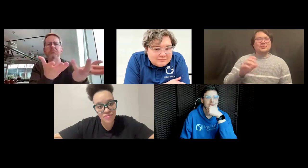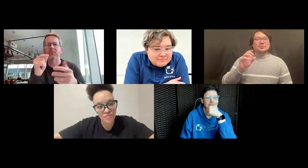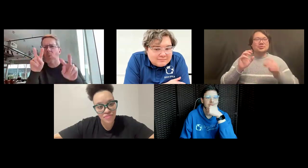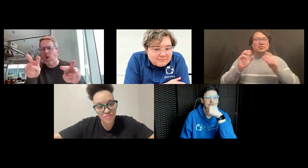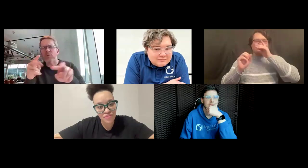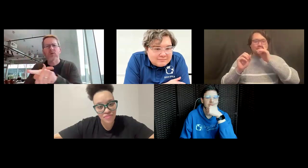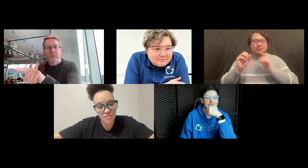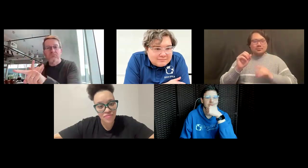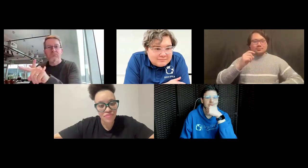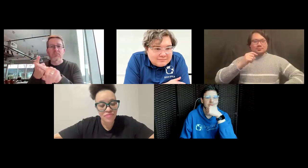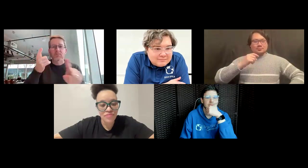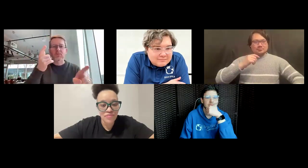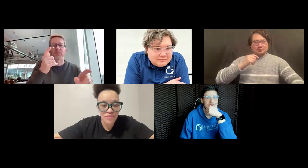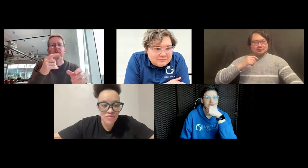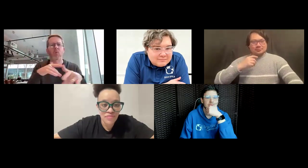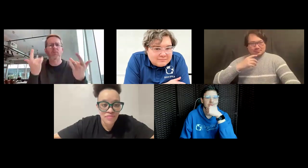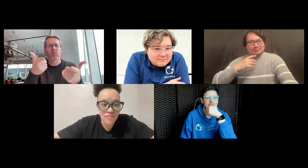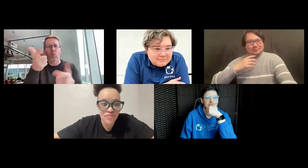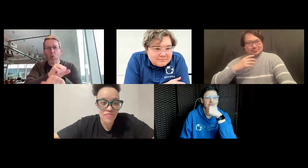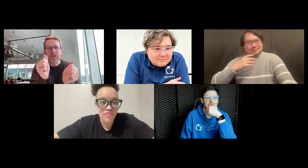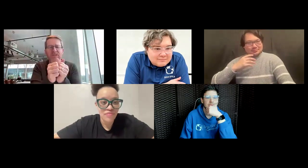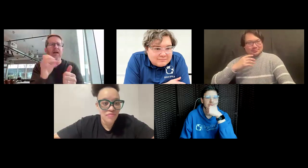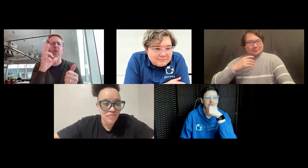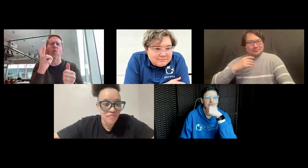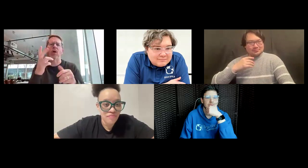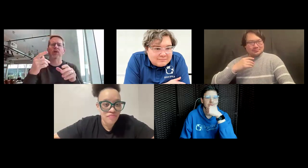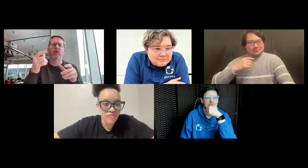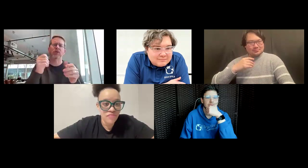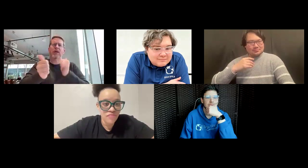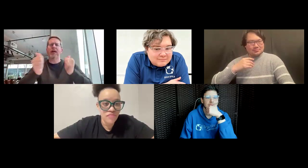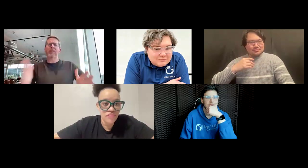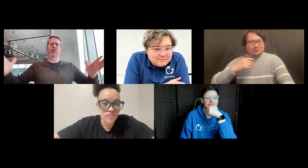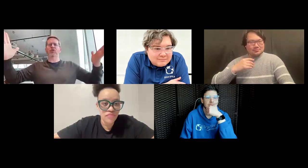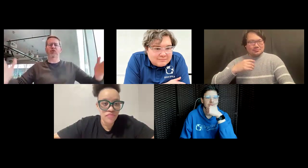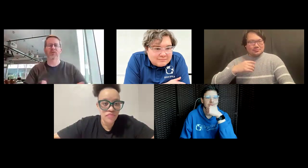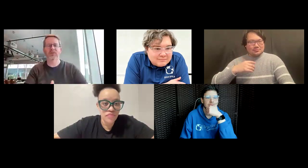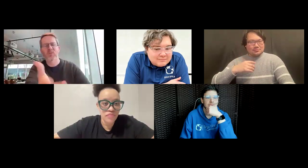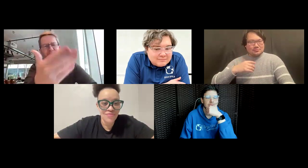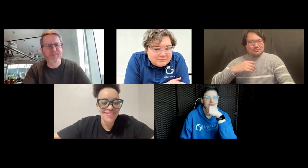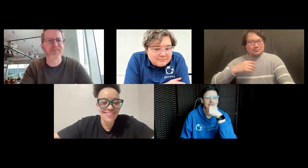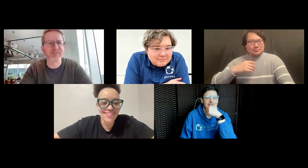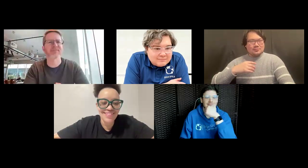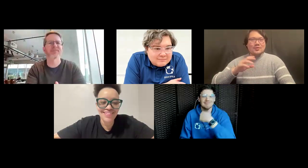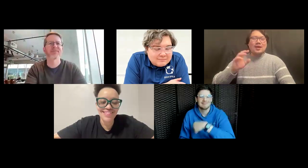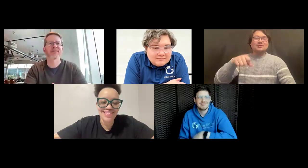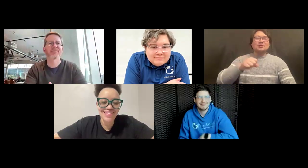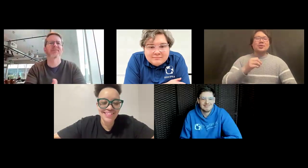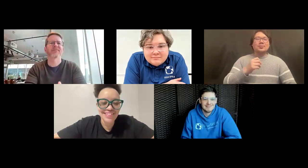that are out there. I'm curious, are you keeping track of what they're doing, or are you considering them as